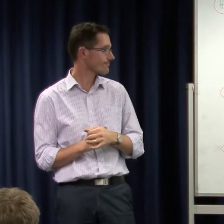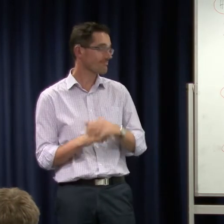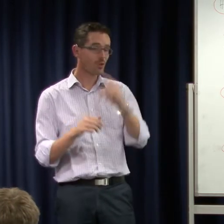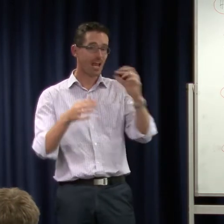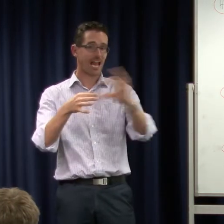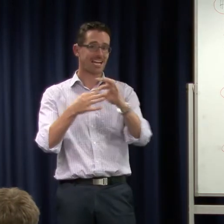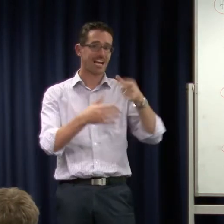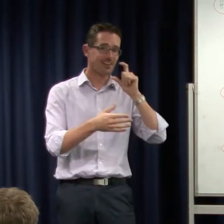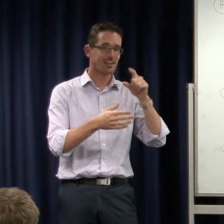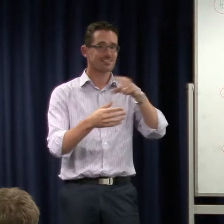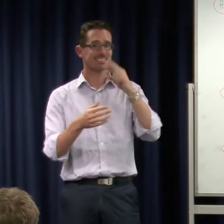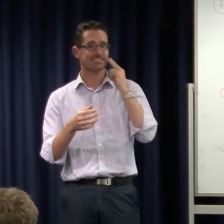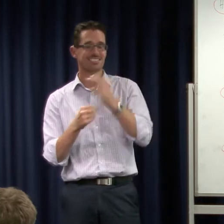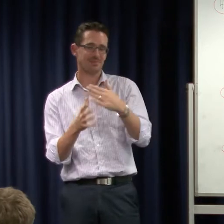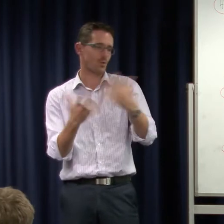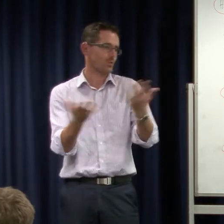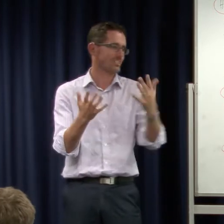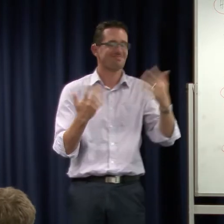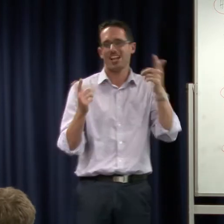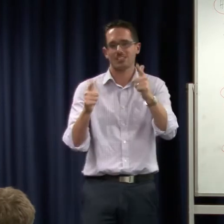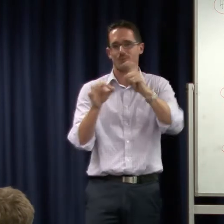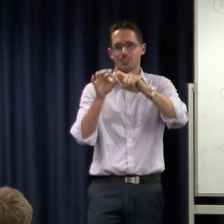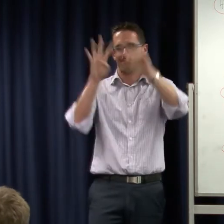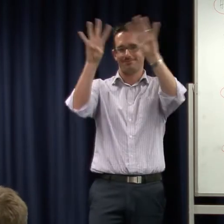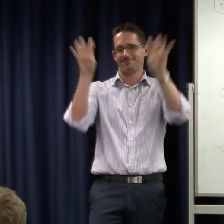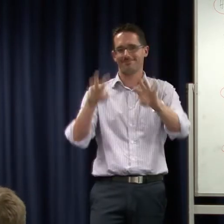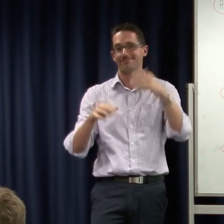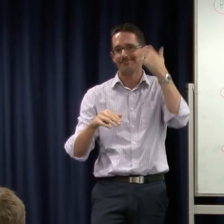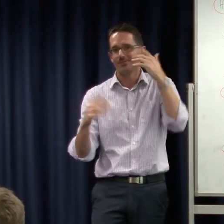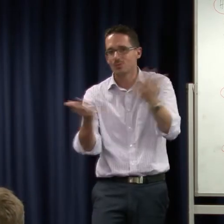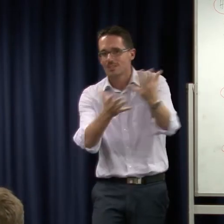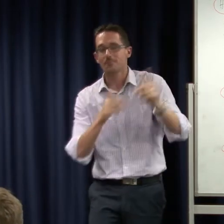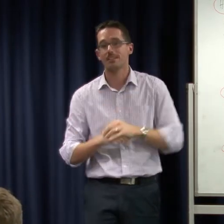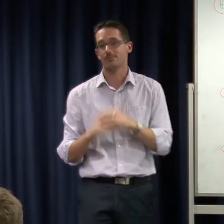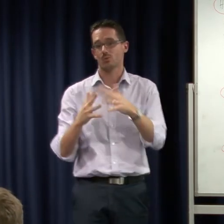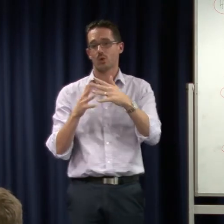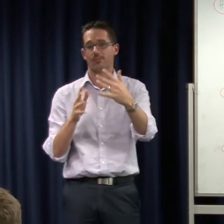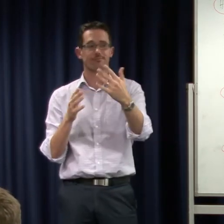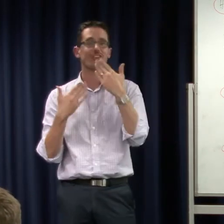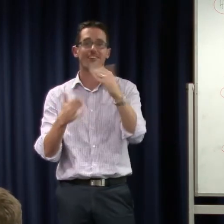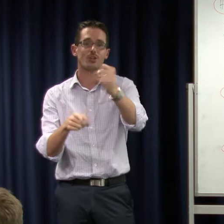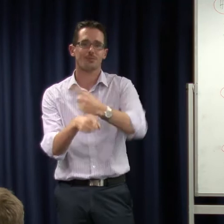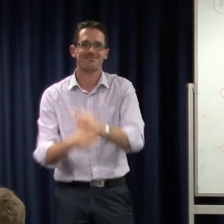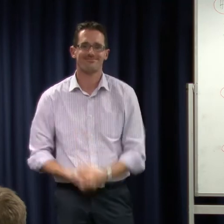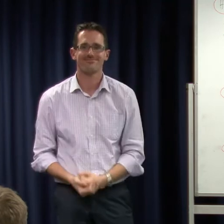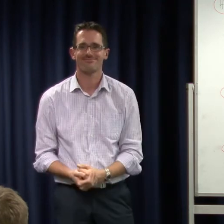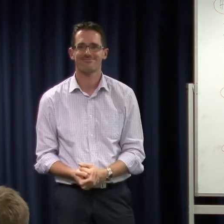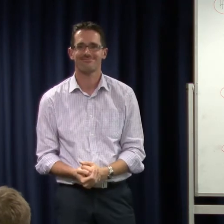so that's definitely a common theme. In relation to a social enterprise, I guess that's a big question mark, but thank you for your comment